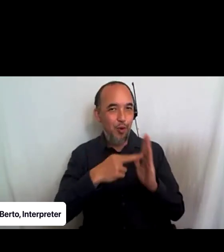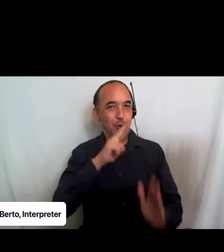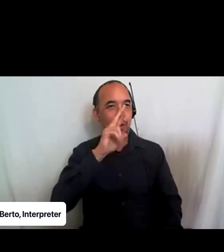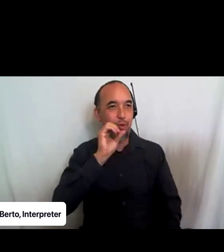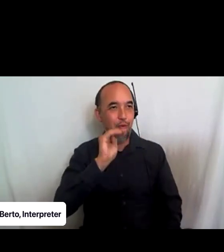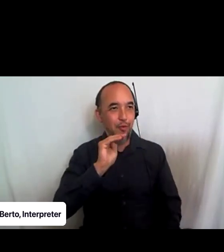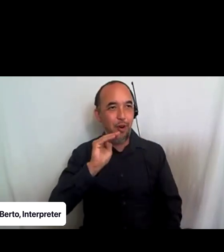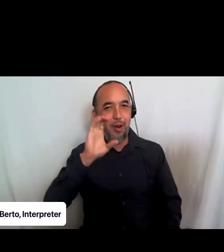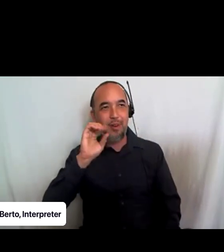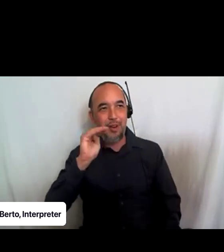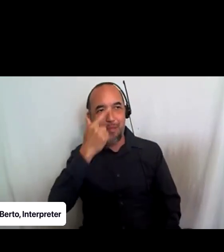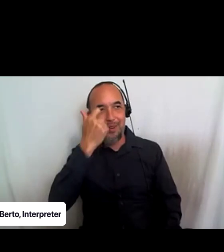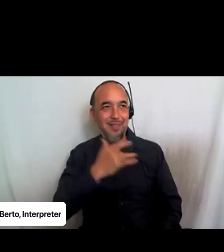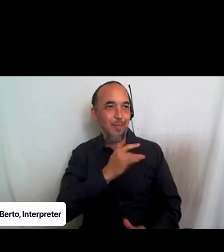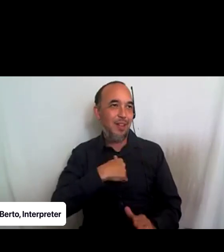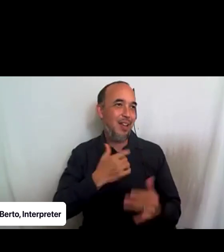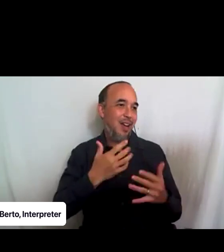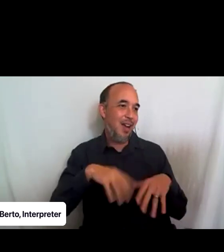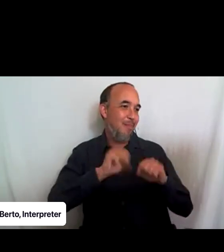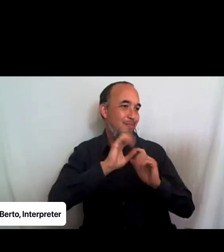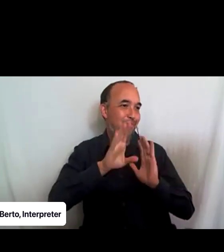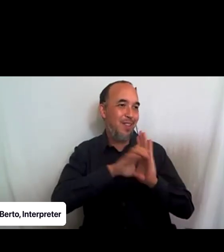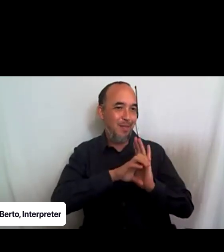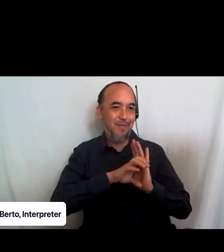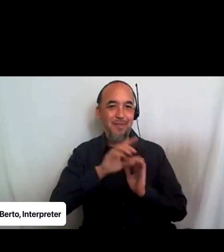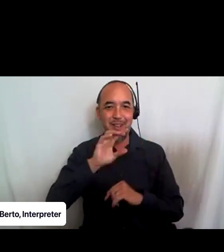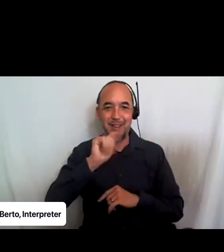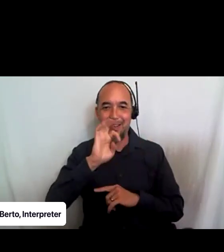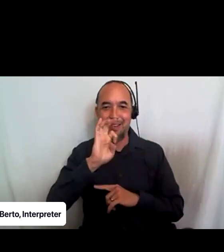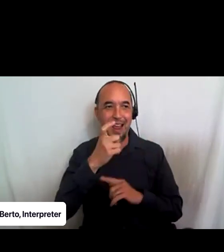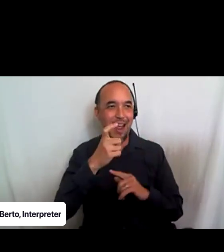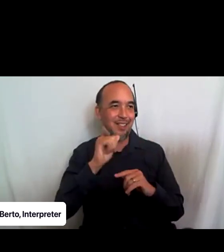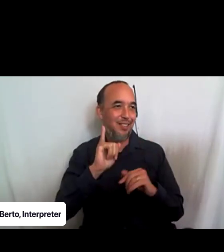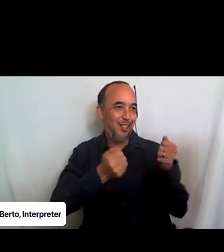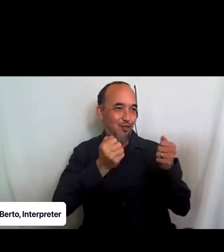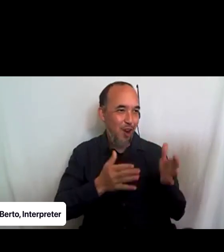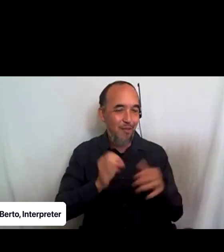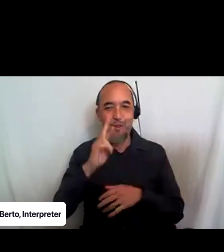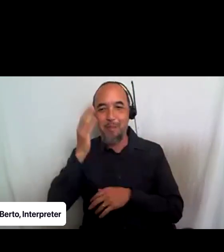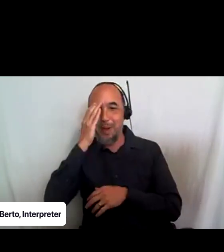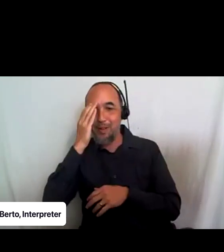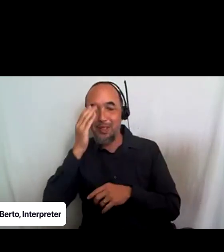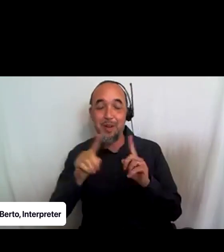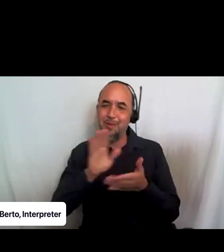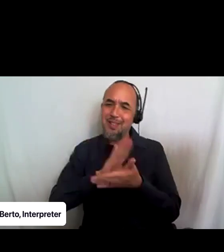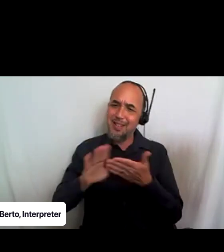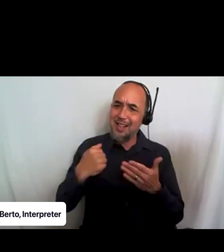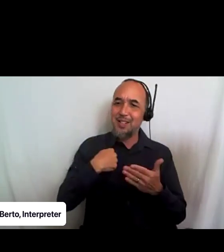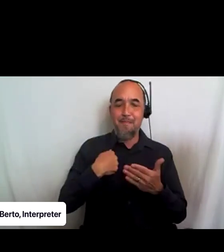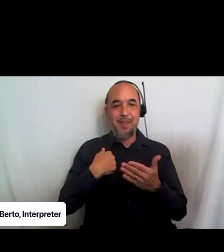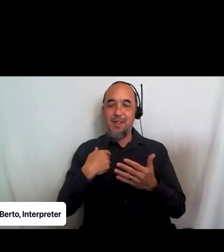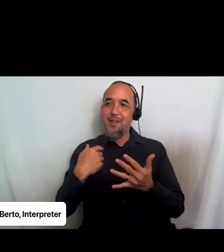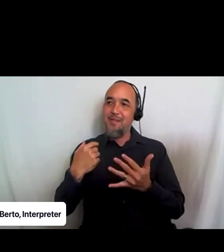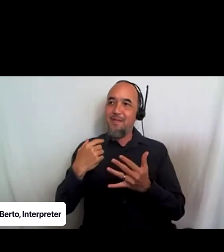or pirates, and so it was nice to be a romantic interest. My favorite part of playing that was the